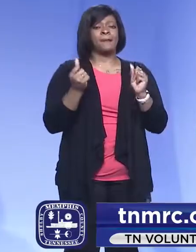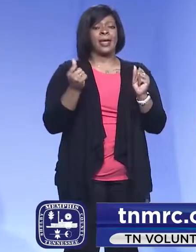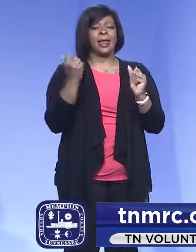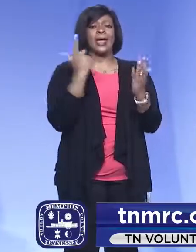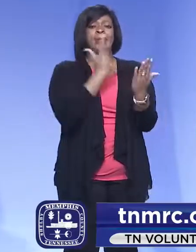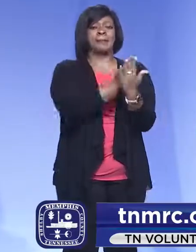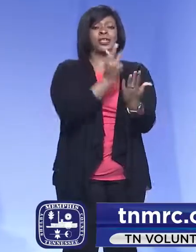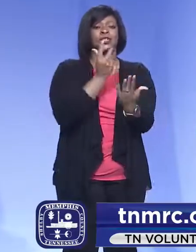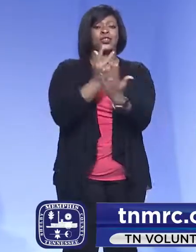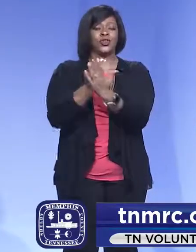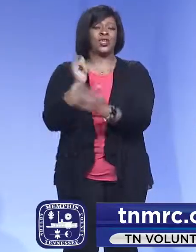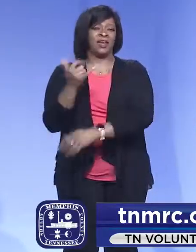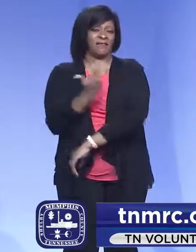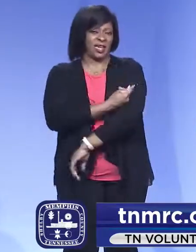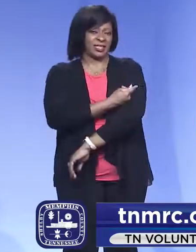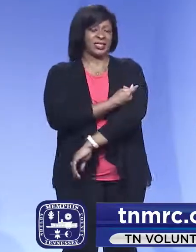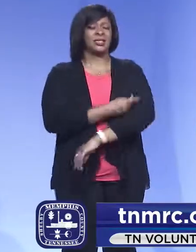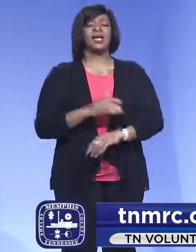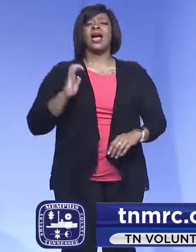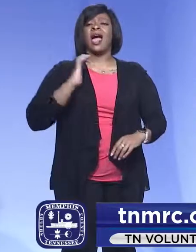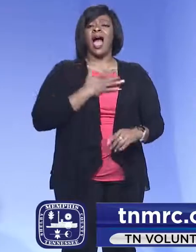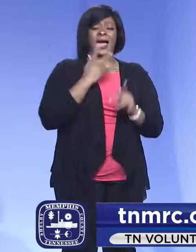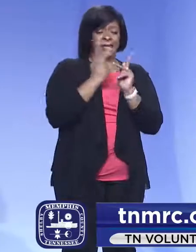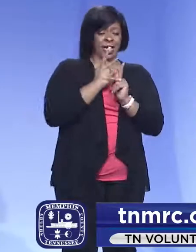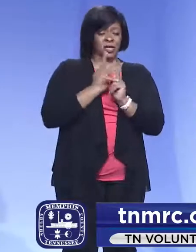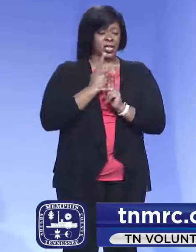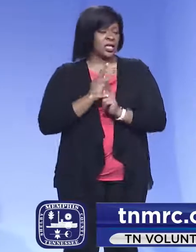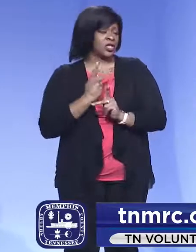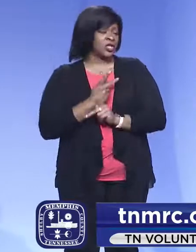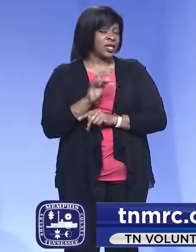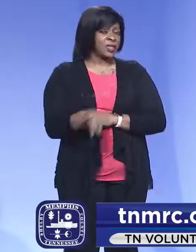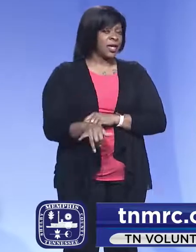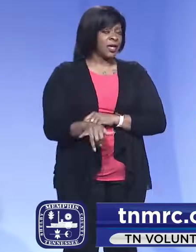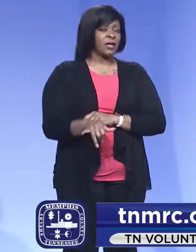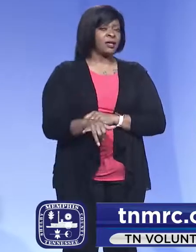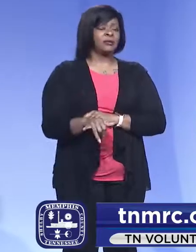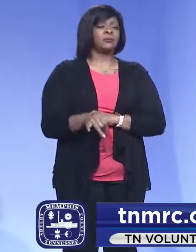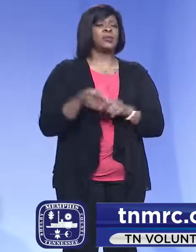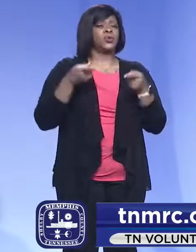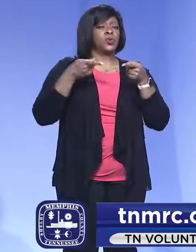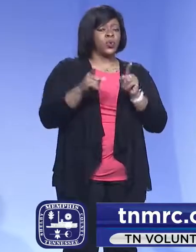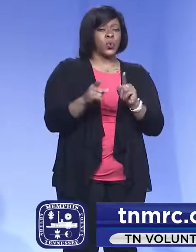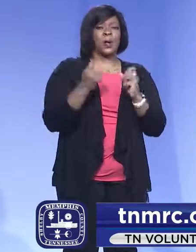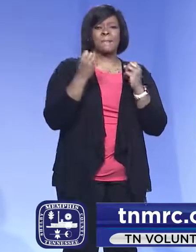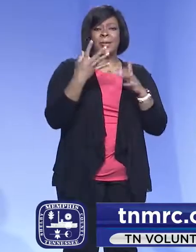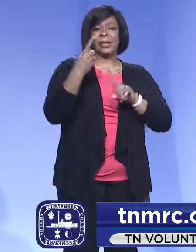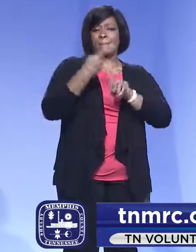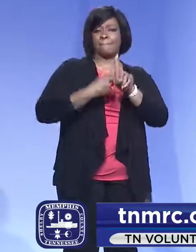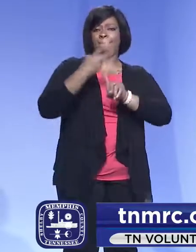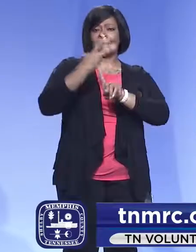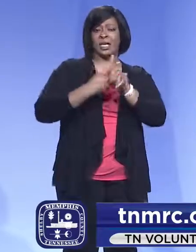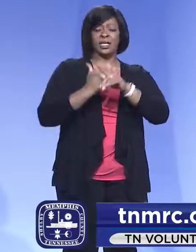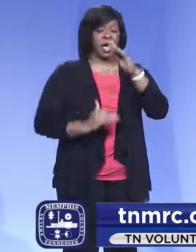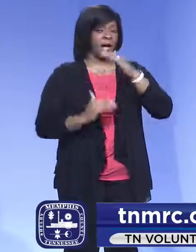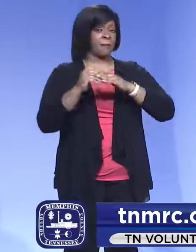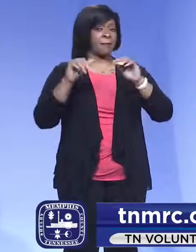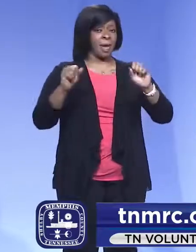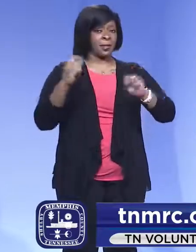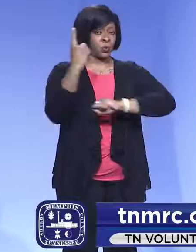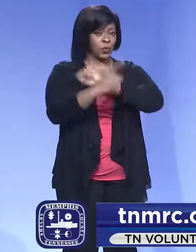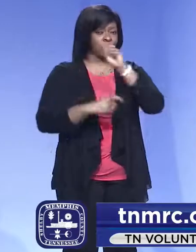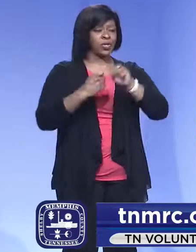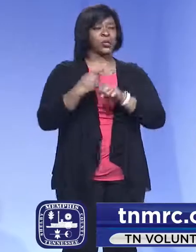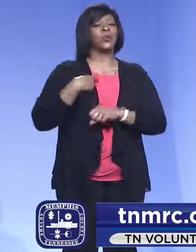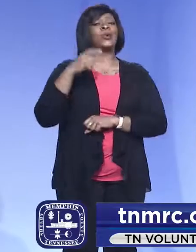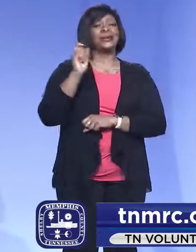administer that vaccine. Our calculations are that over a period of many months, up to a year, we're going